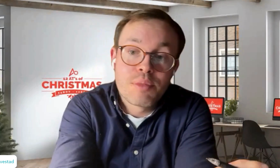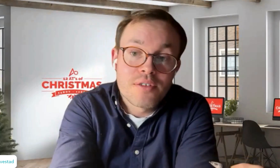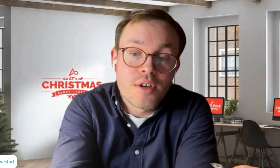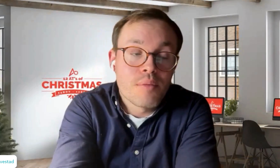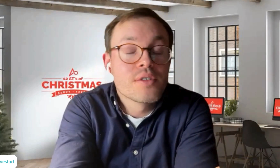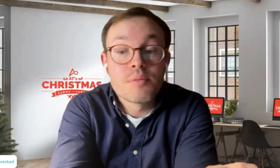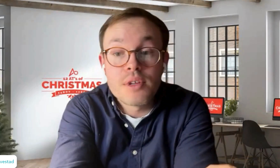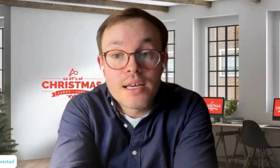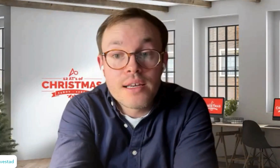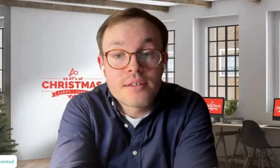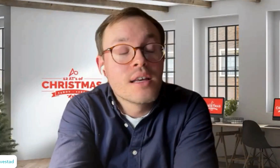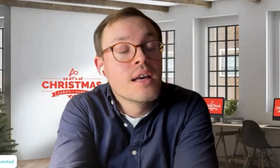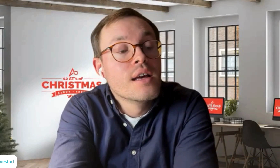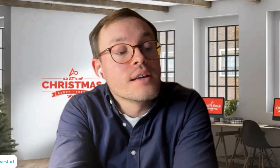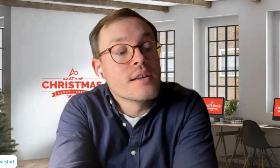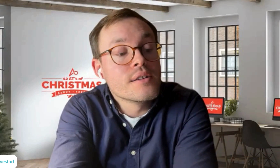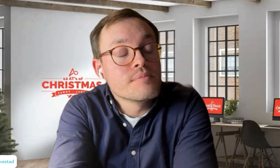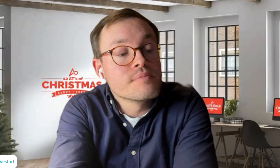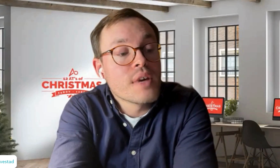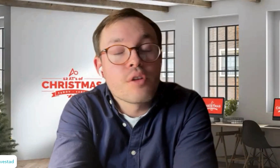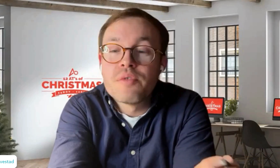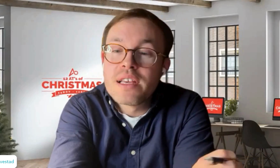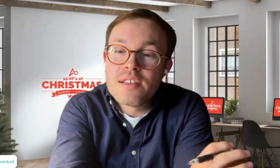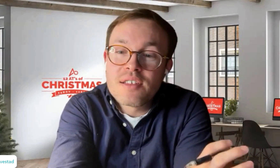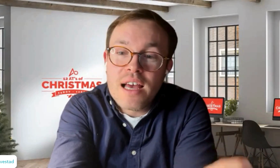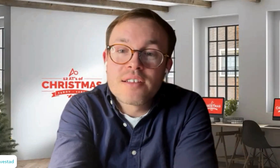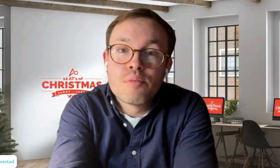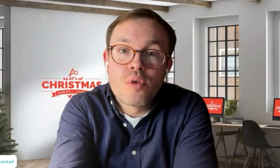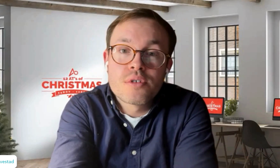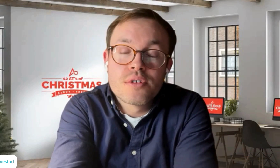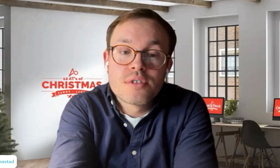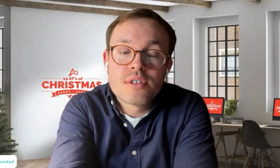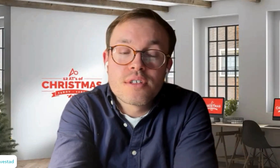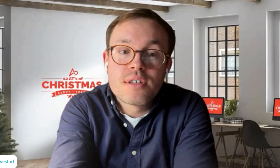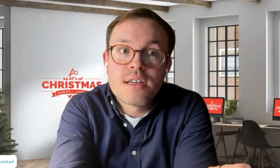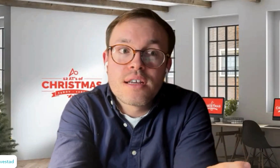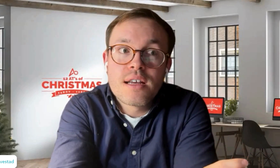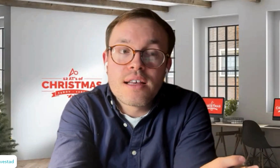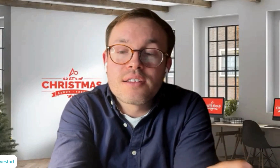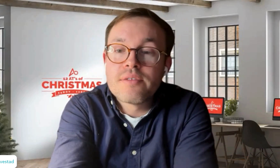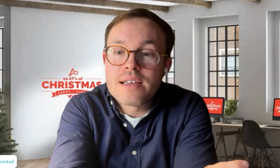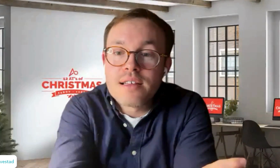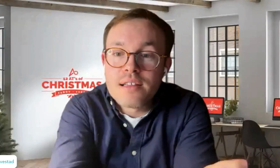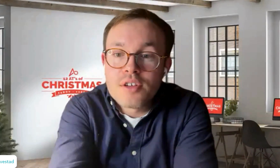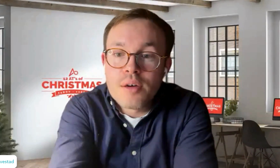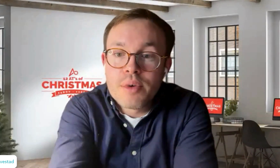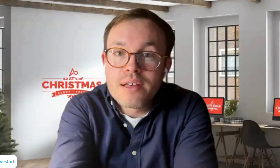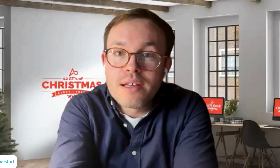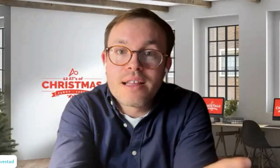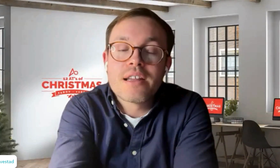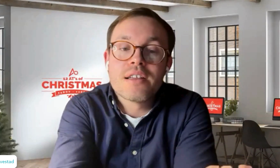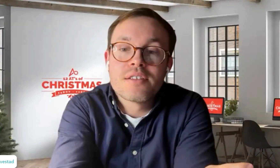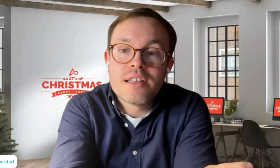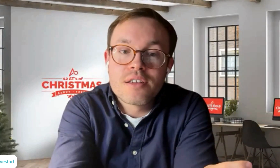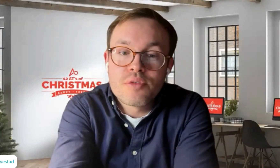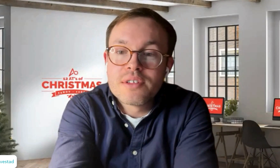some delays. I don't think is as important as the fact that it is coming and that it is increasingly